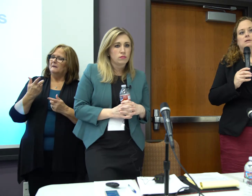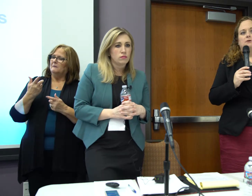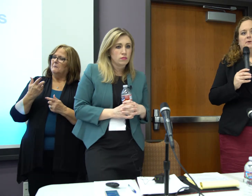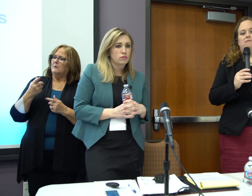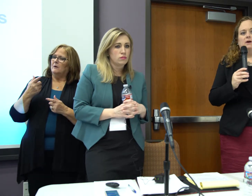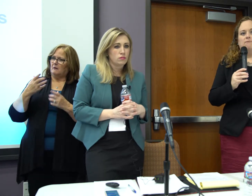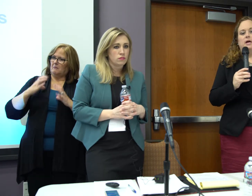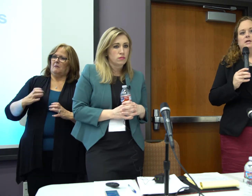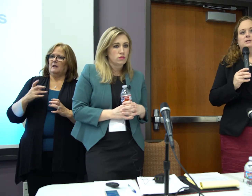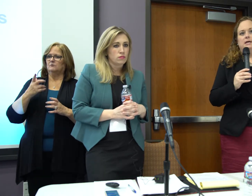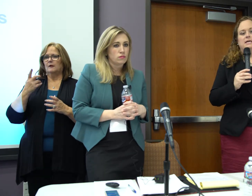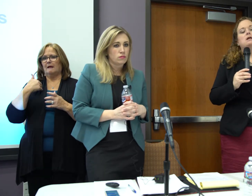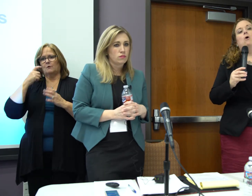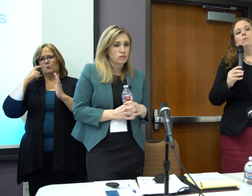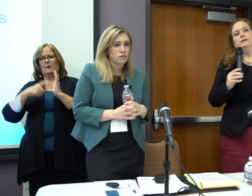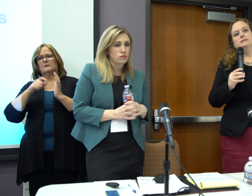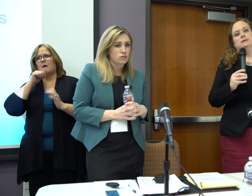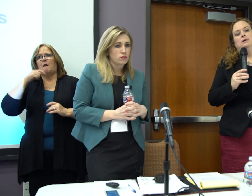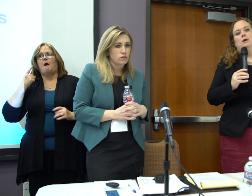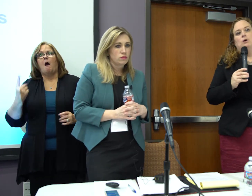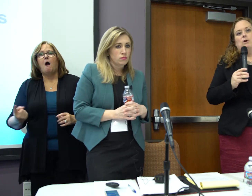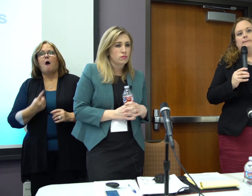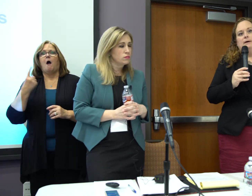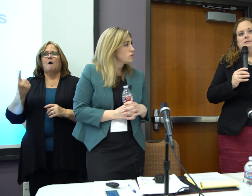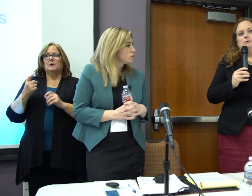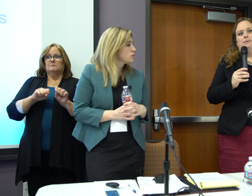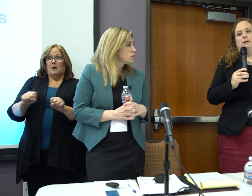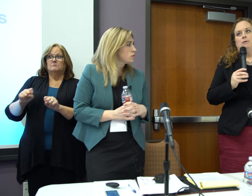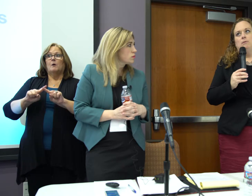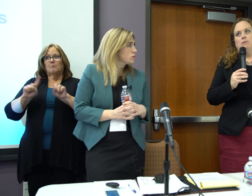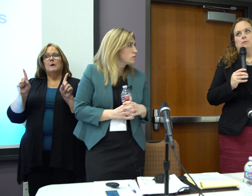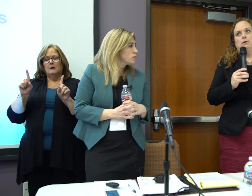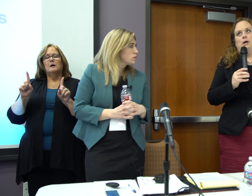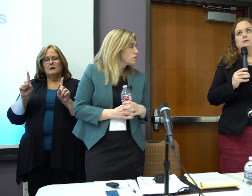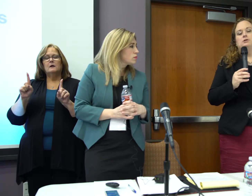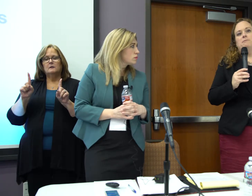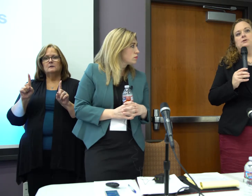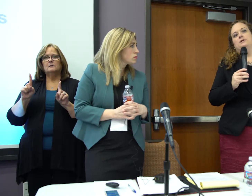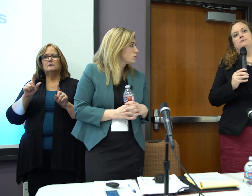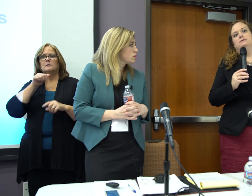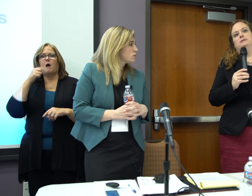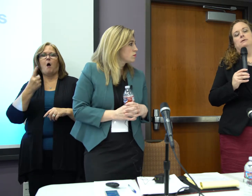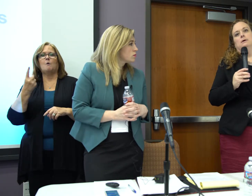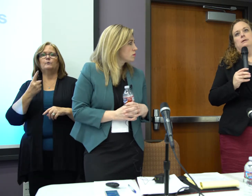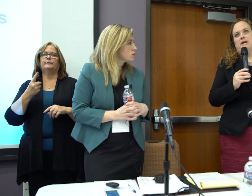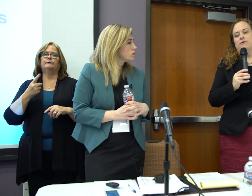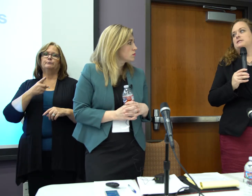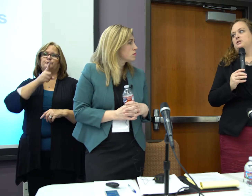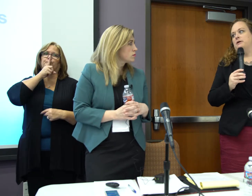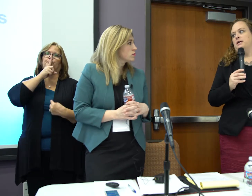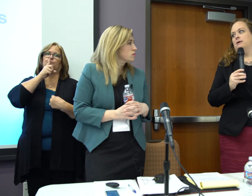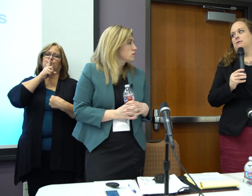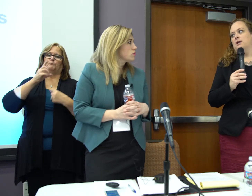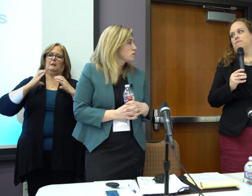There is a little bit of kind of recognition that that's not always going to be possible, but it also shouldn't be true that the person never